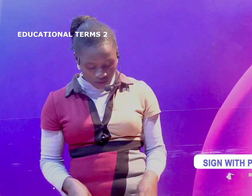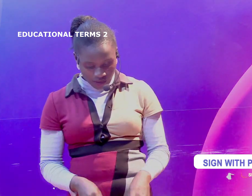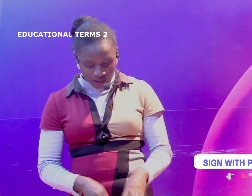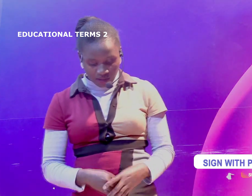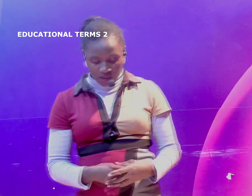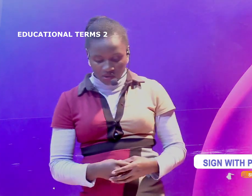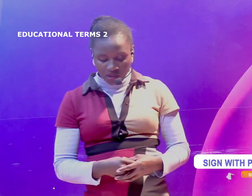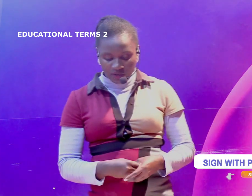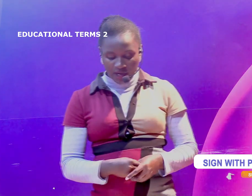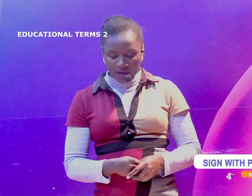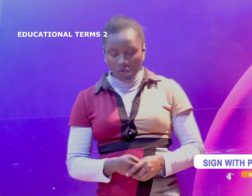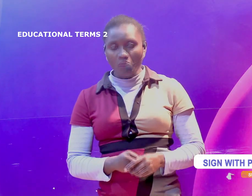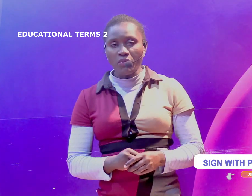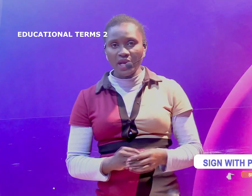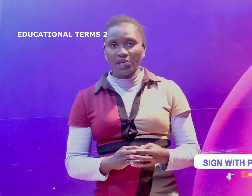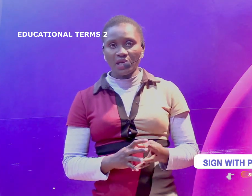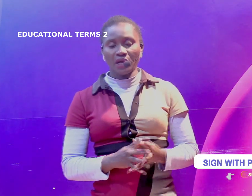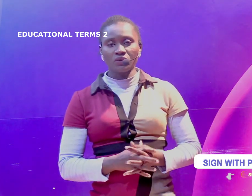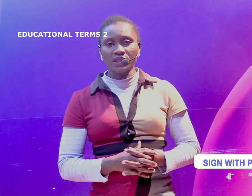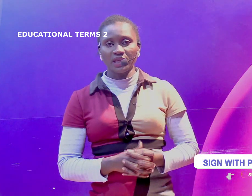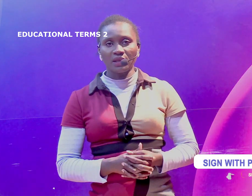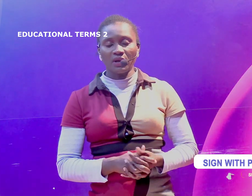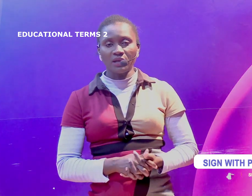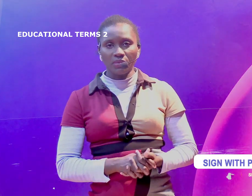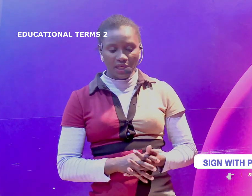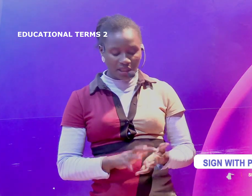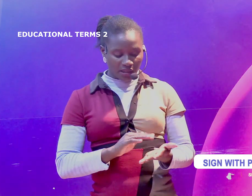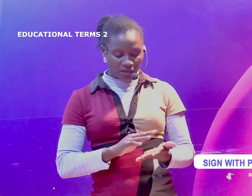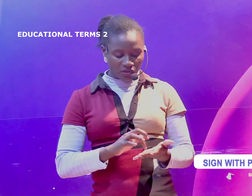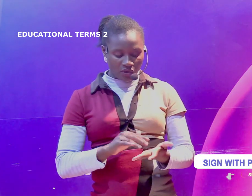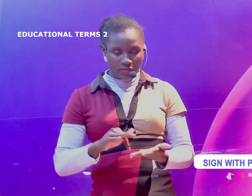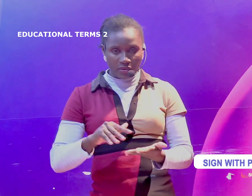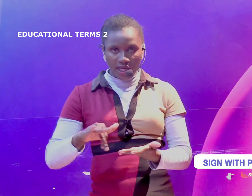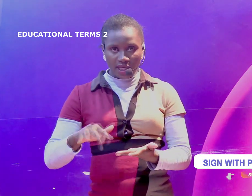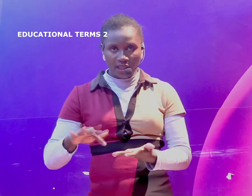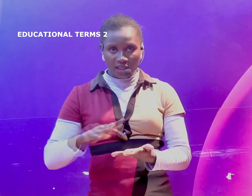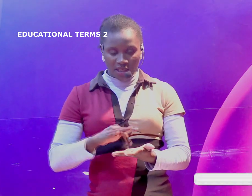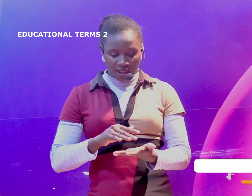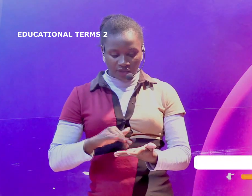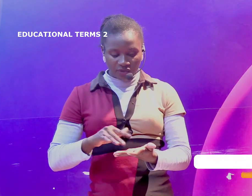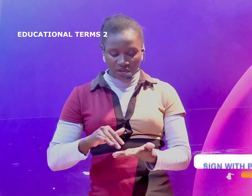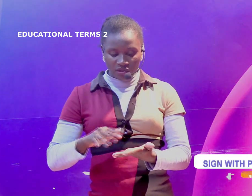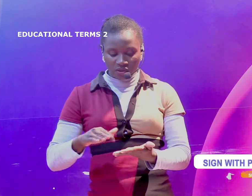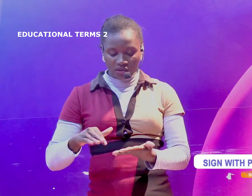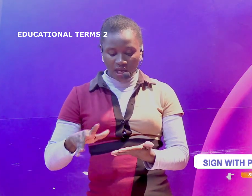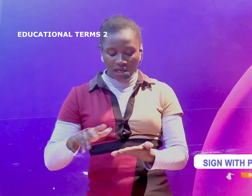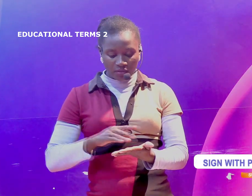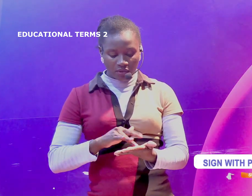And then we have braille. How do we sign the word braille? So braille, how they used to type